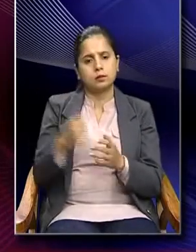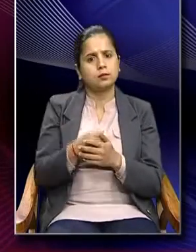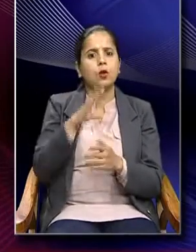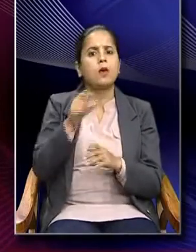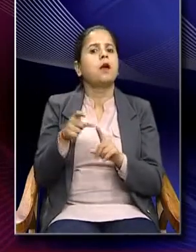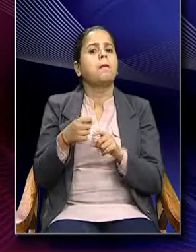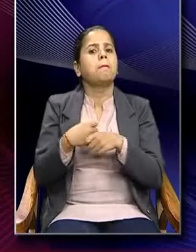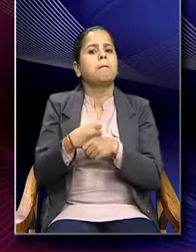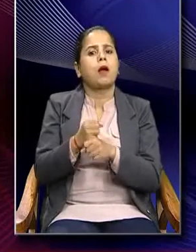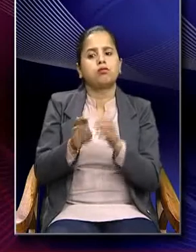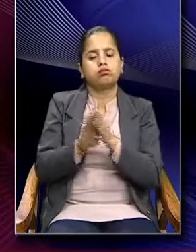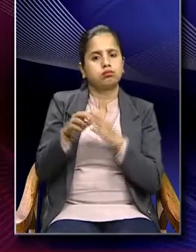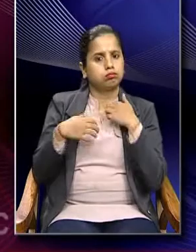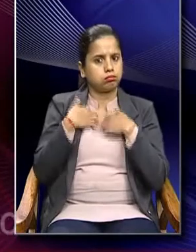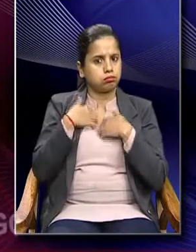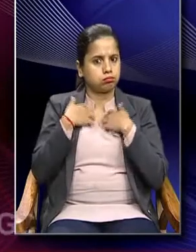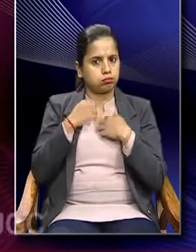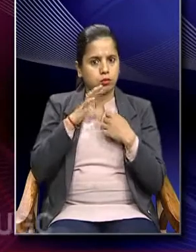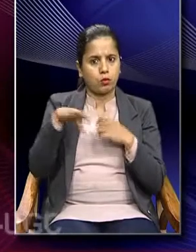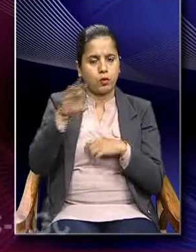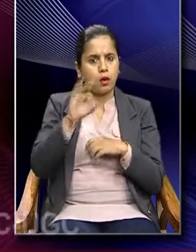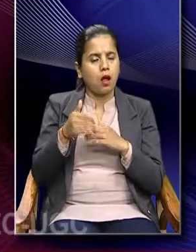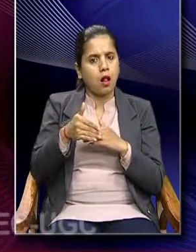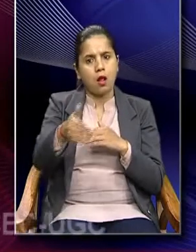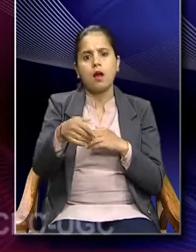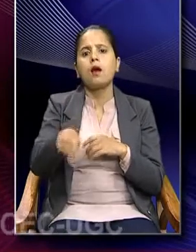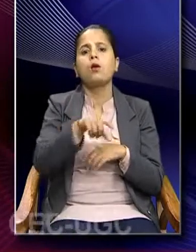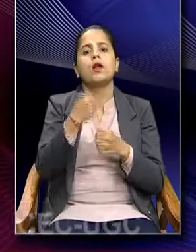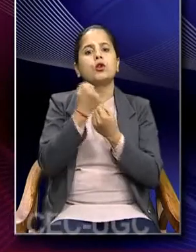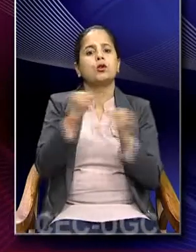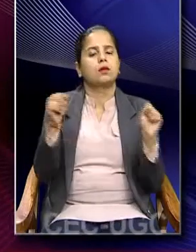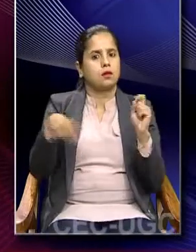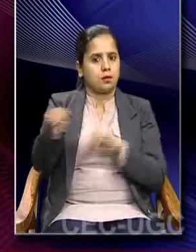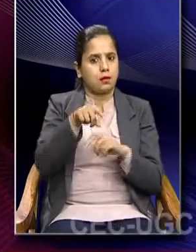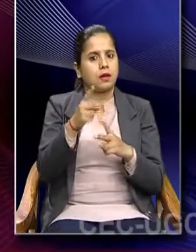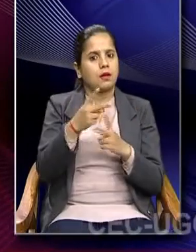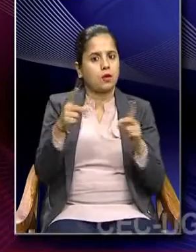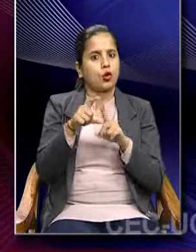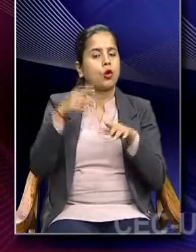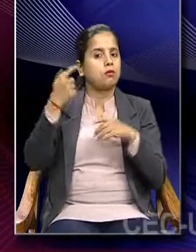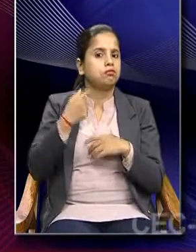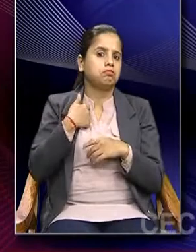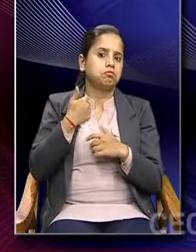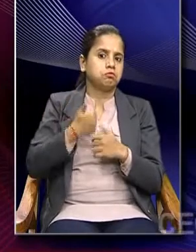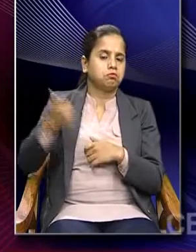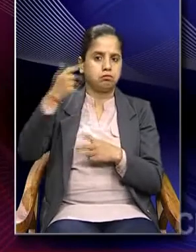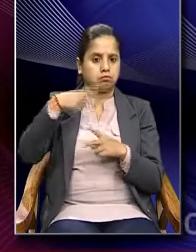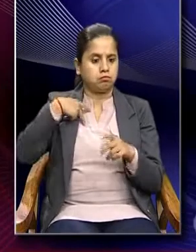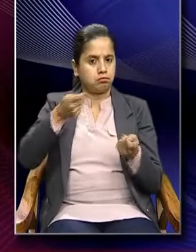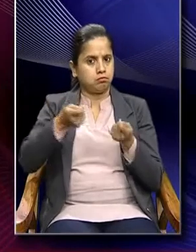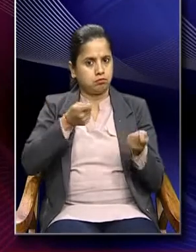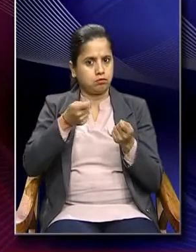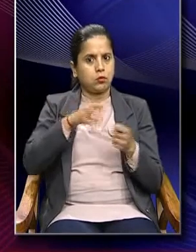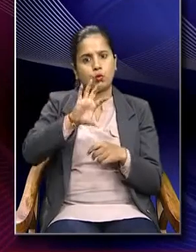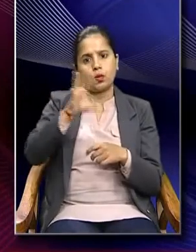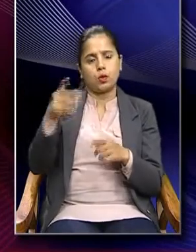such kind of interest which are in tune to the interest of dominant countries, and rather than acting positively in